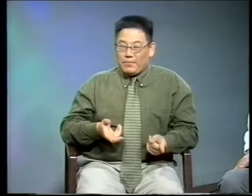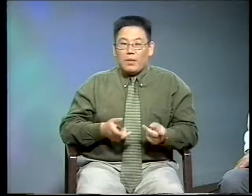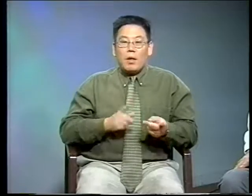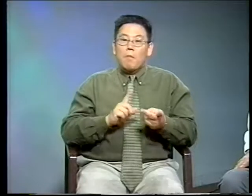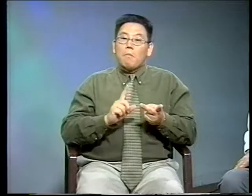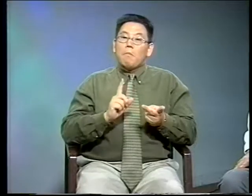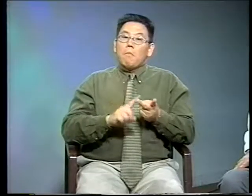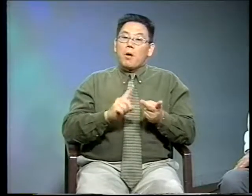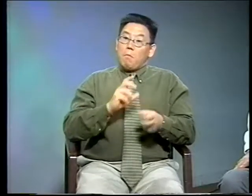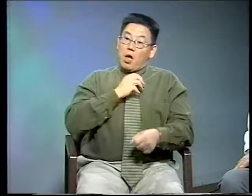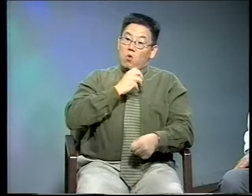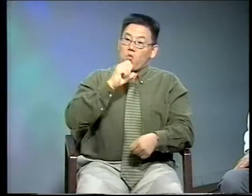business.